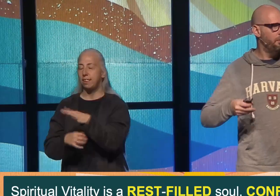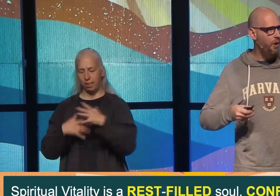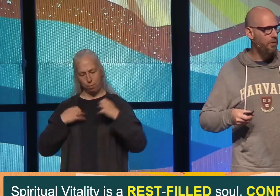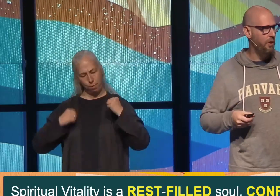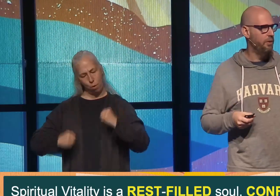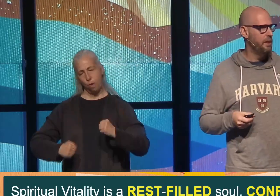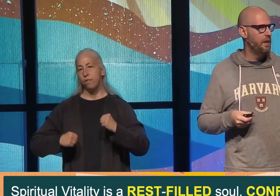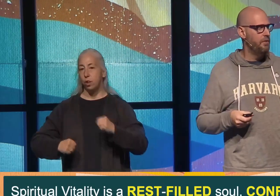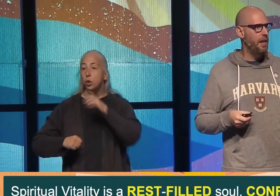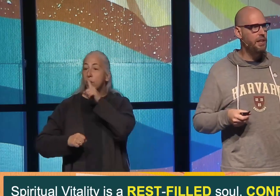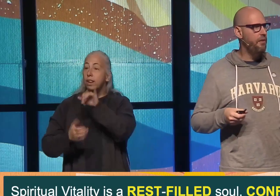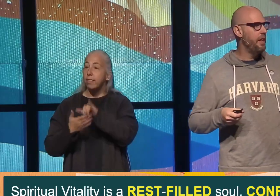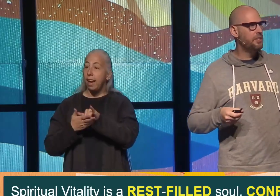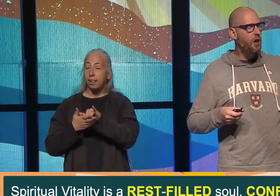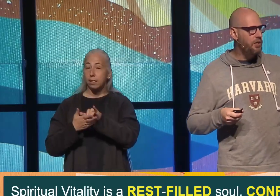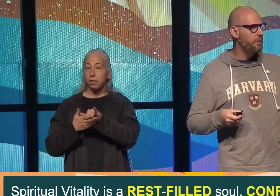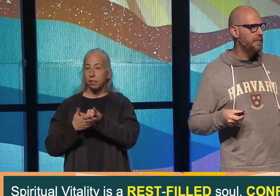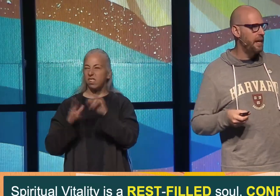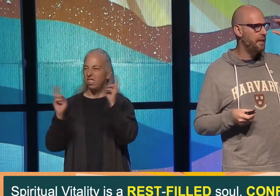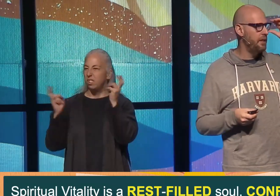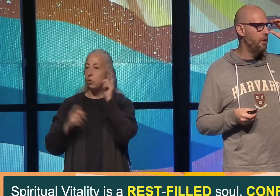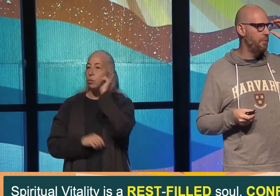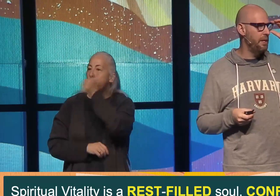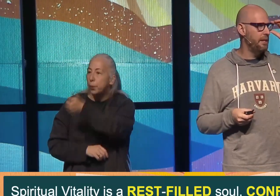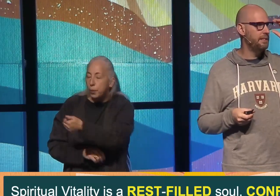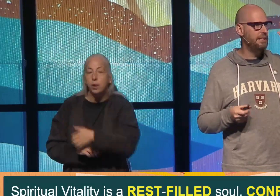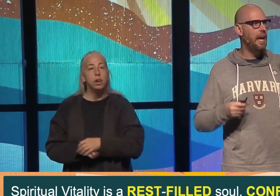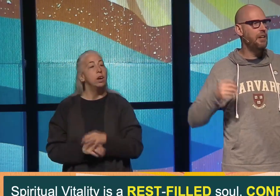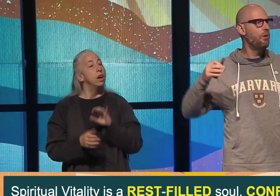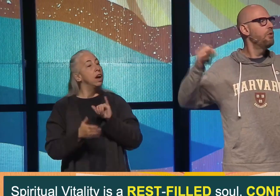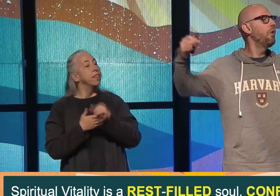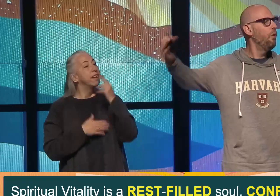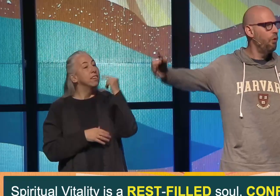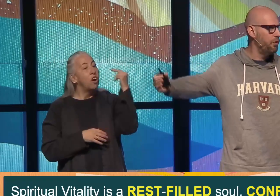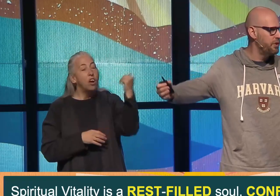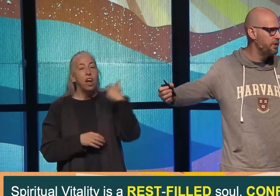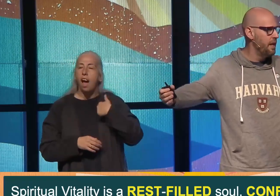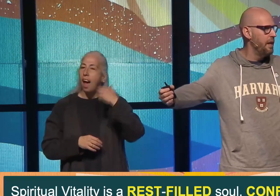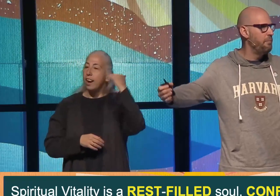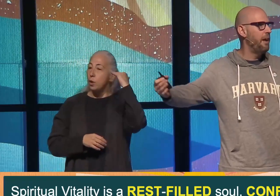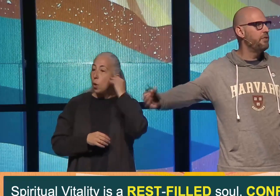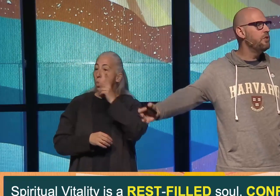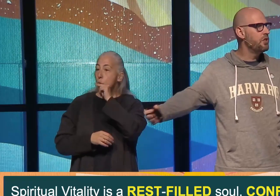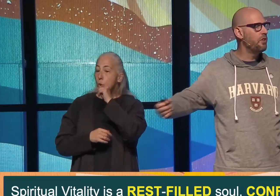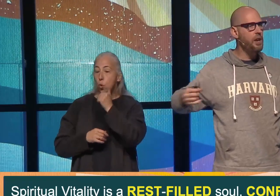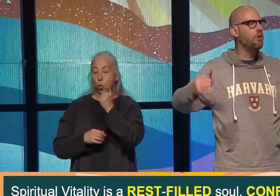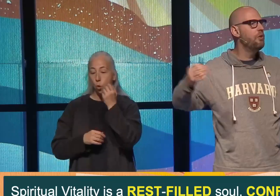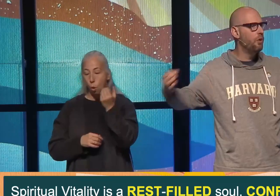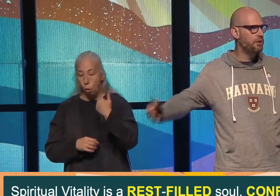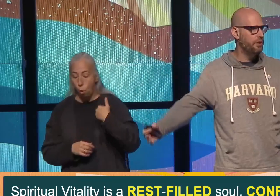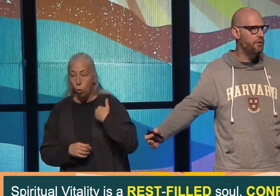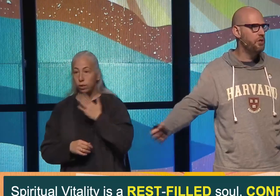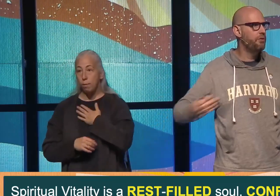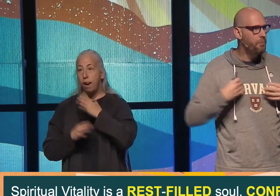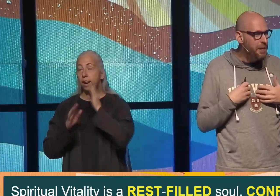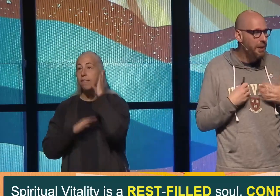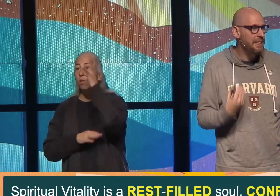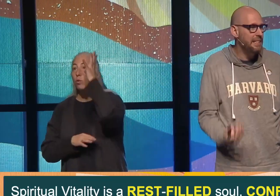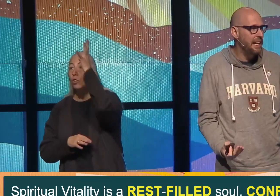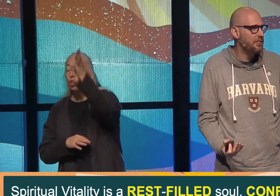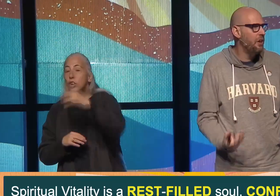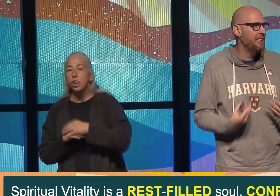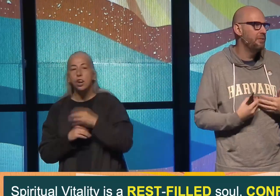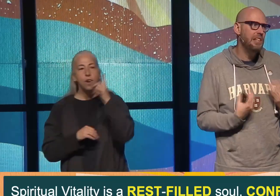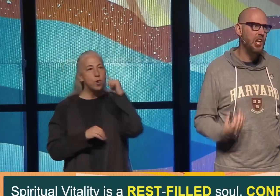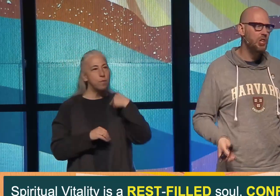holds my tomorrow. Right, I love that song that we sang at the opening that says, I know who holds my future, or I know who holds the future. For me, when